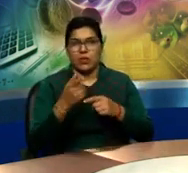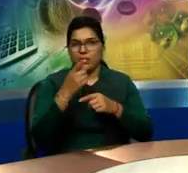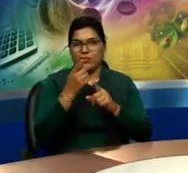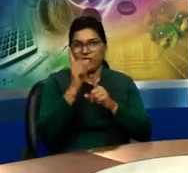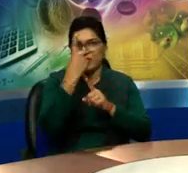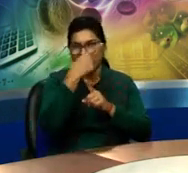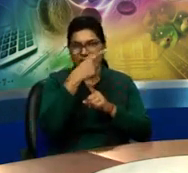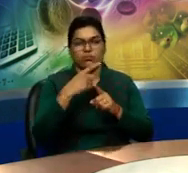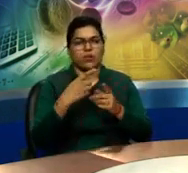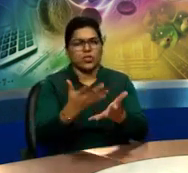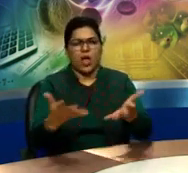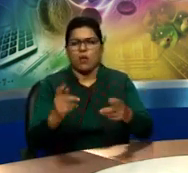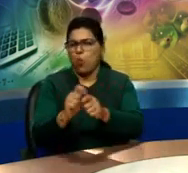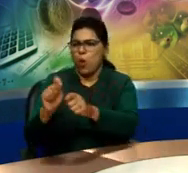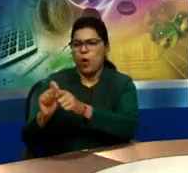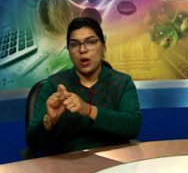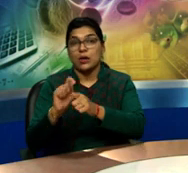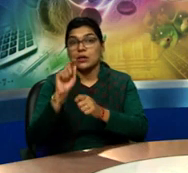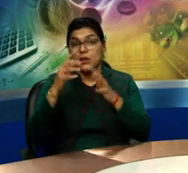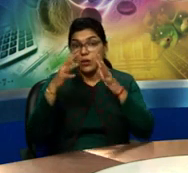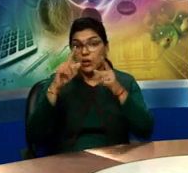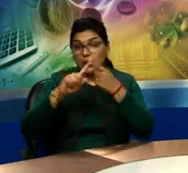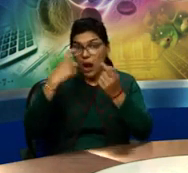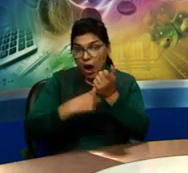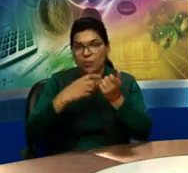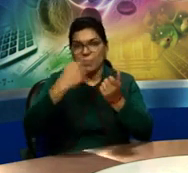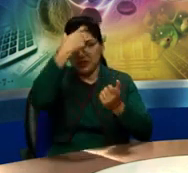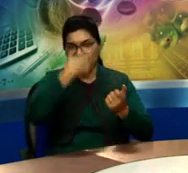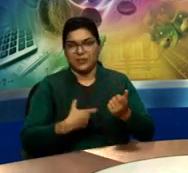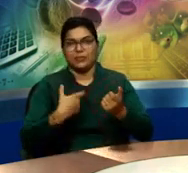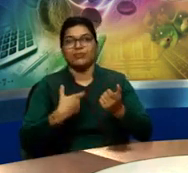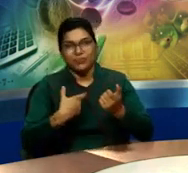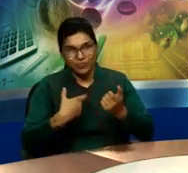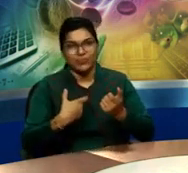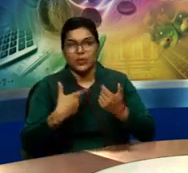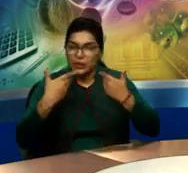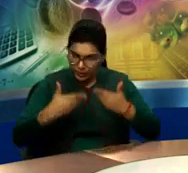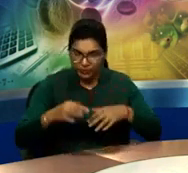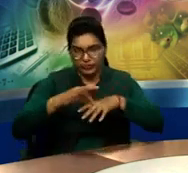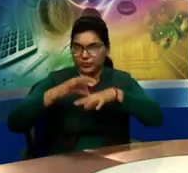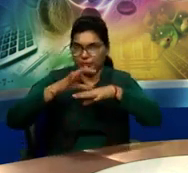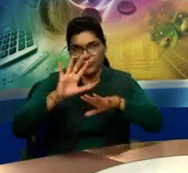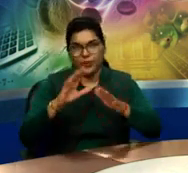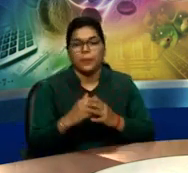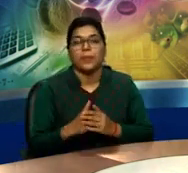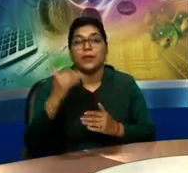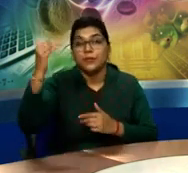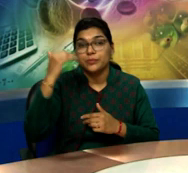Because we all are doing some work at some point of time. So the